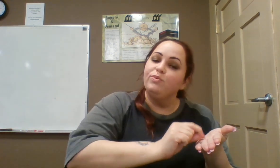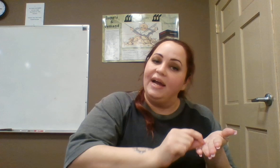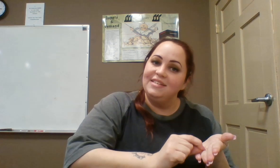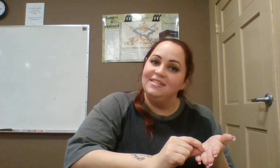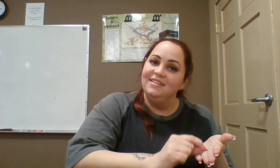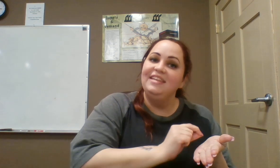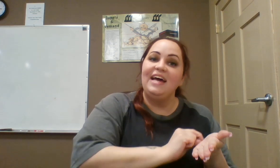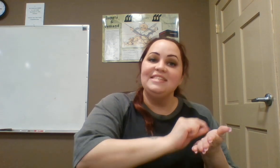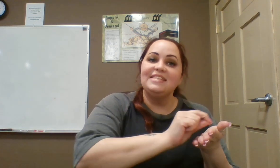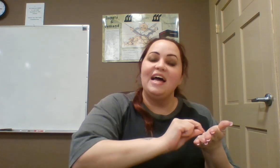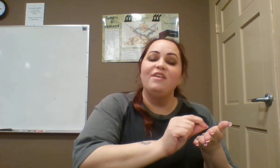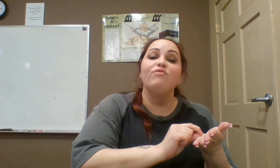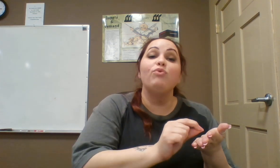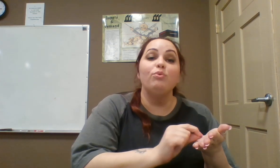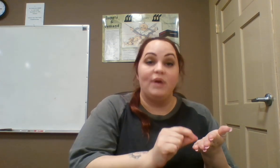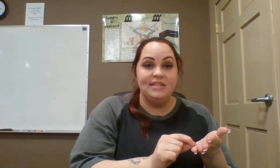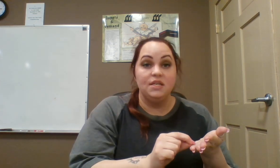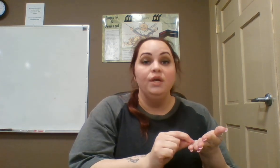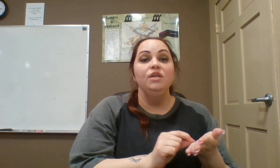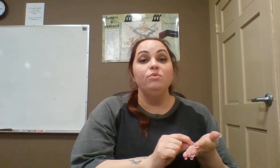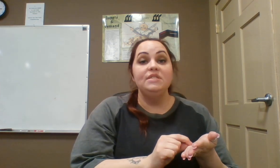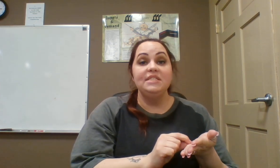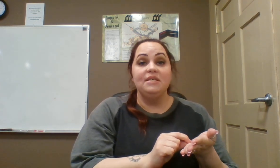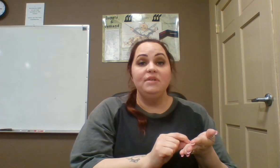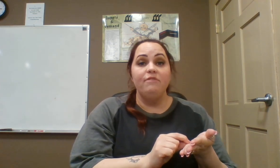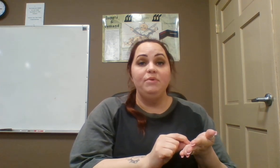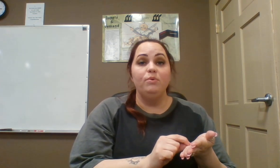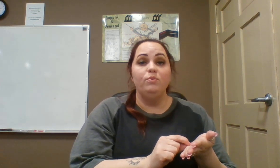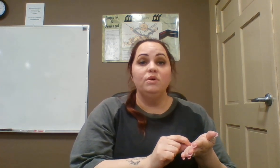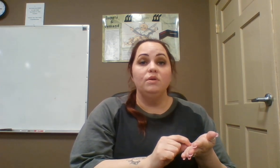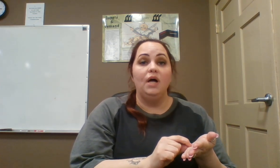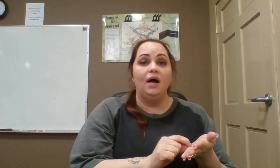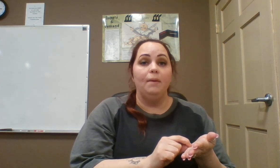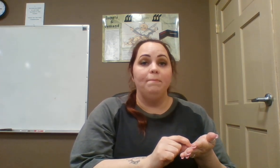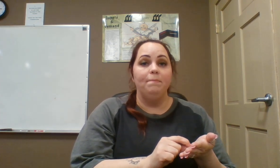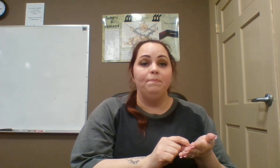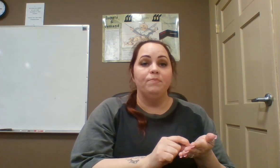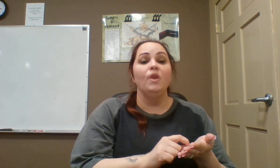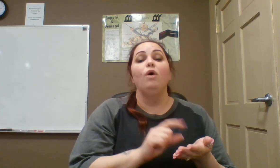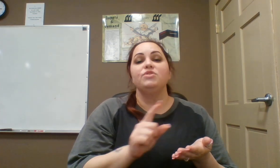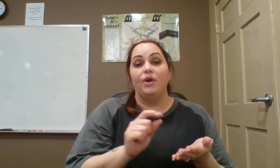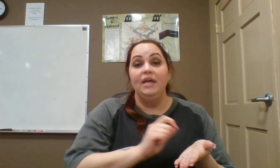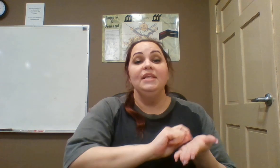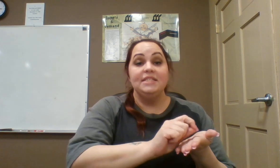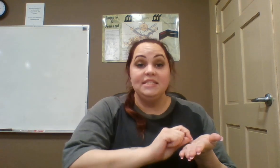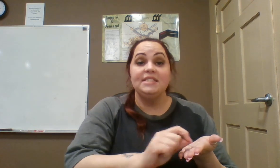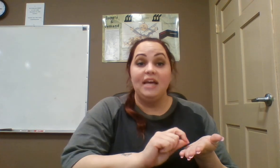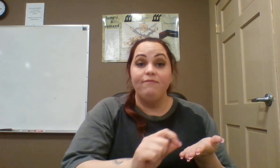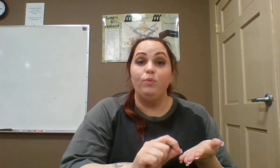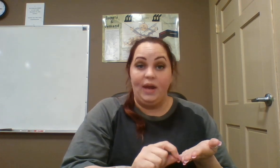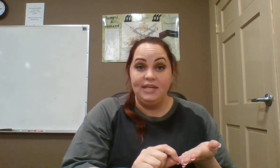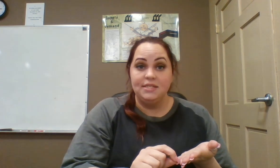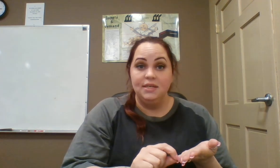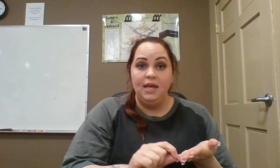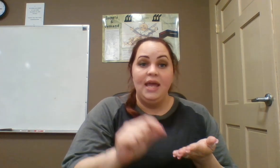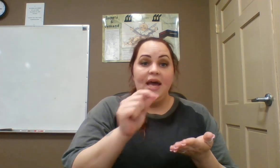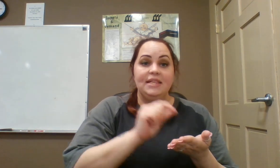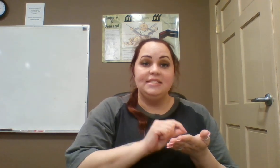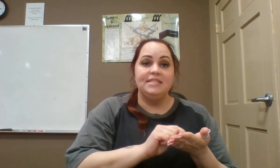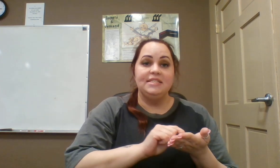write. That is the sign for write. You will see some deaf people will, this is the sign for write, and this is the sign